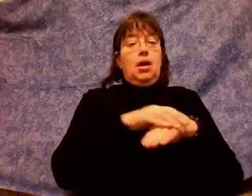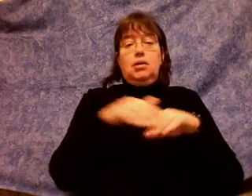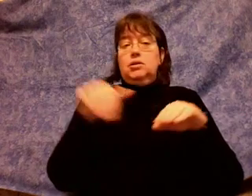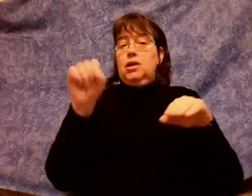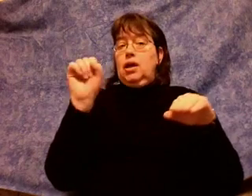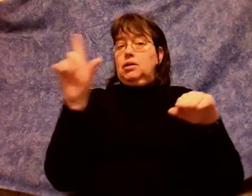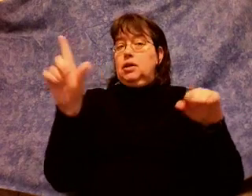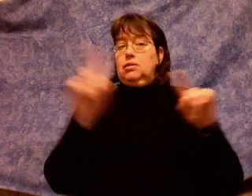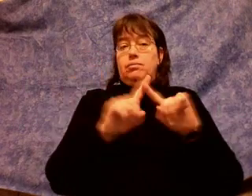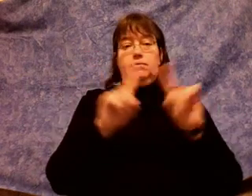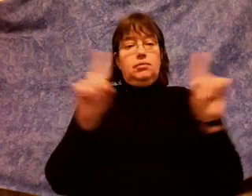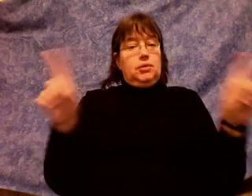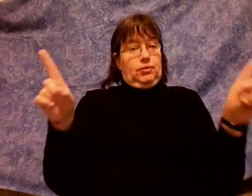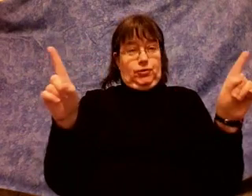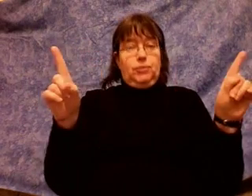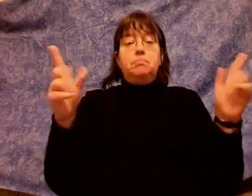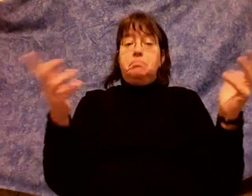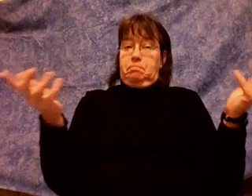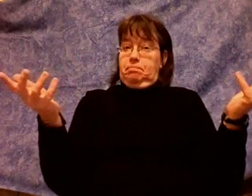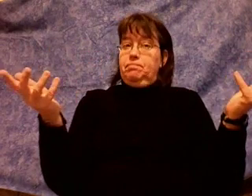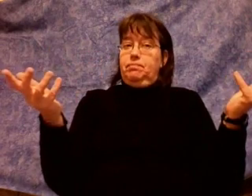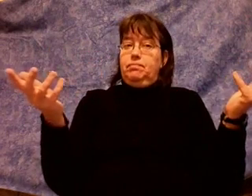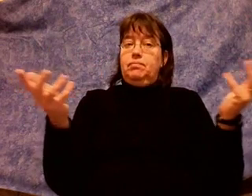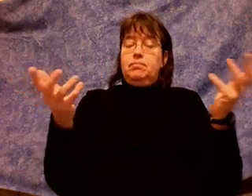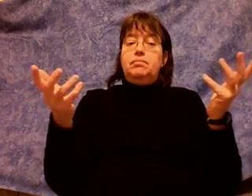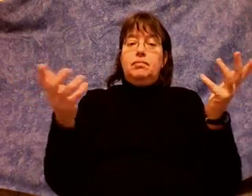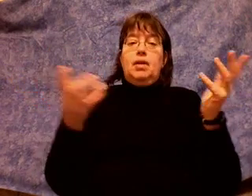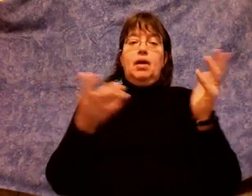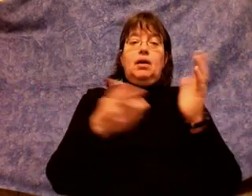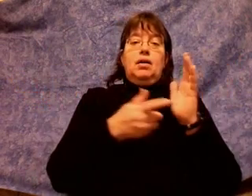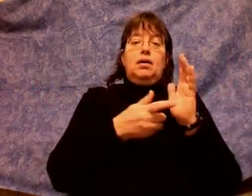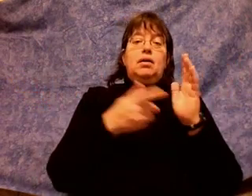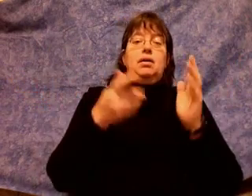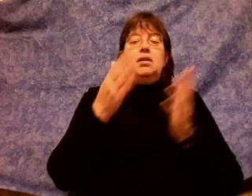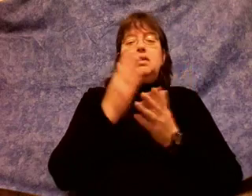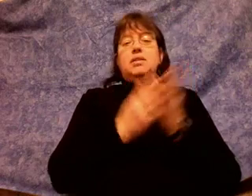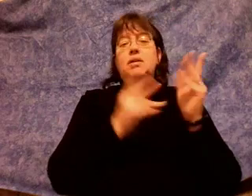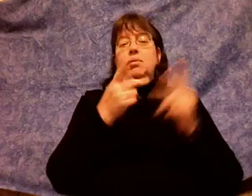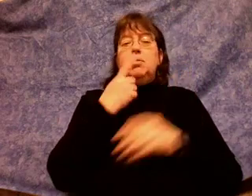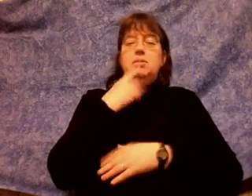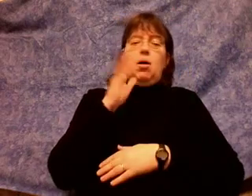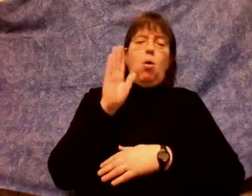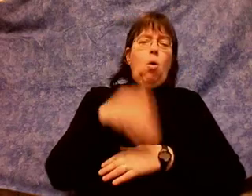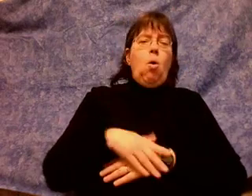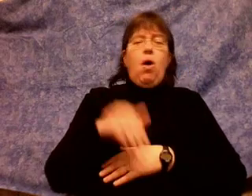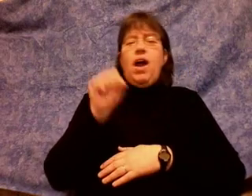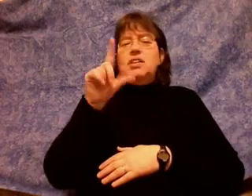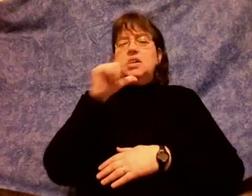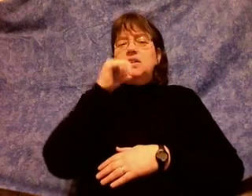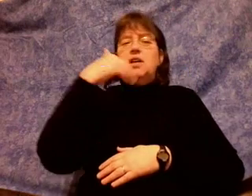rhetorical question. But English and ASL are different in how they use rhetorical questions. ASL uses much